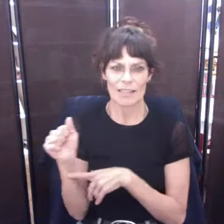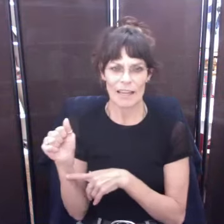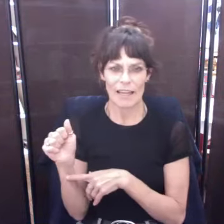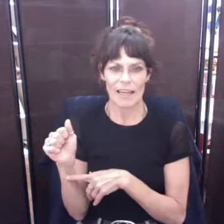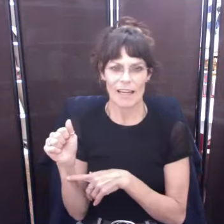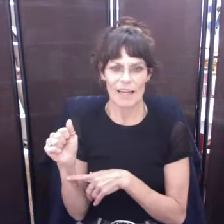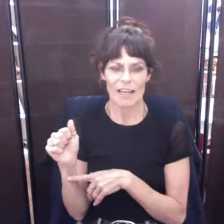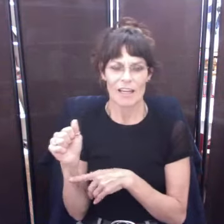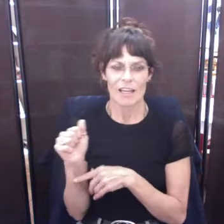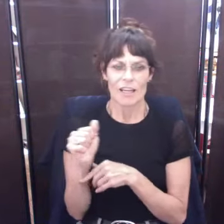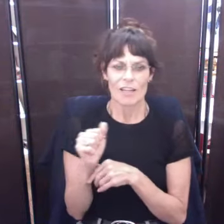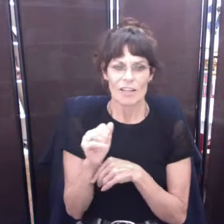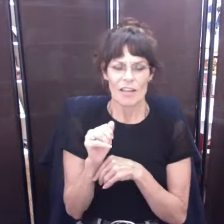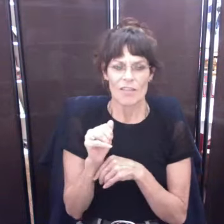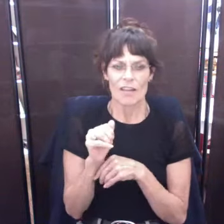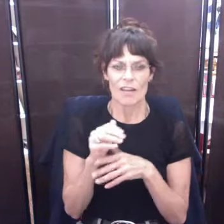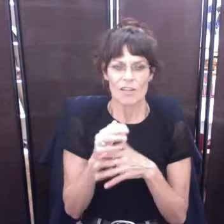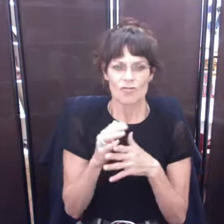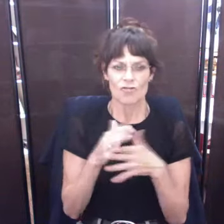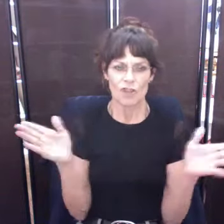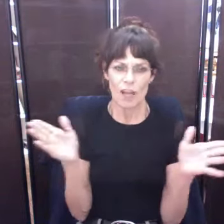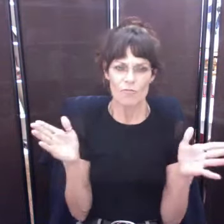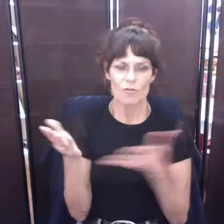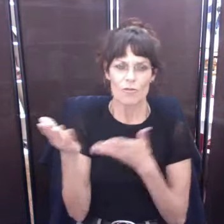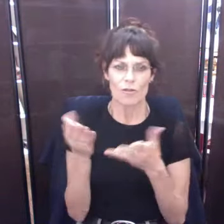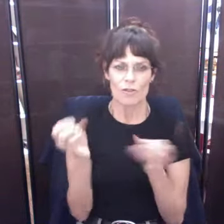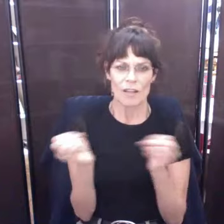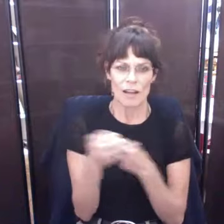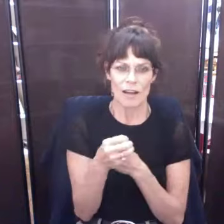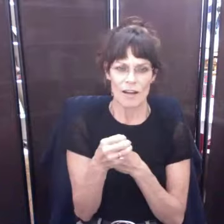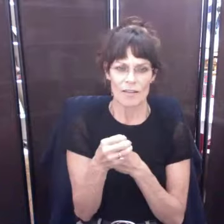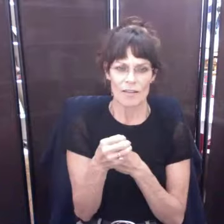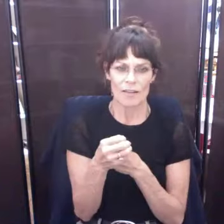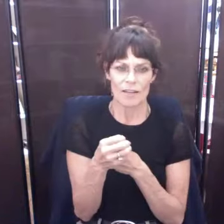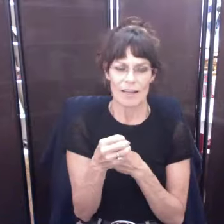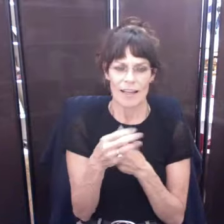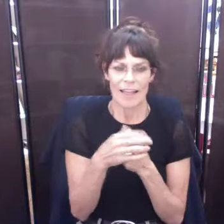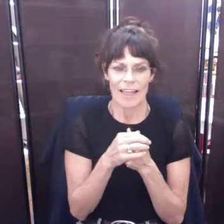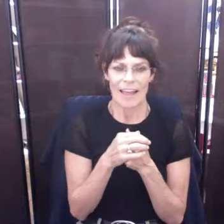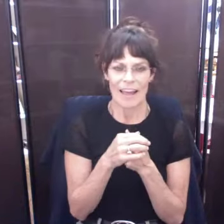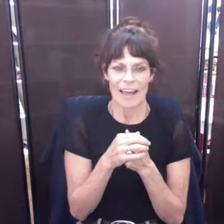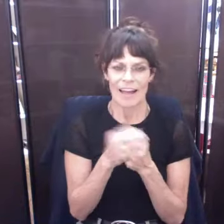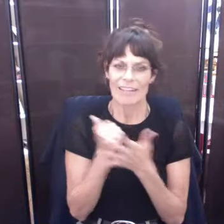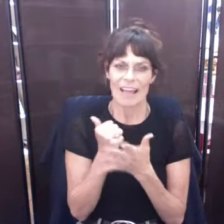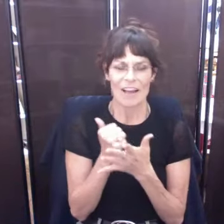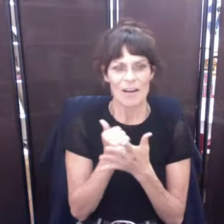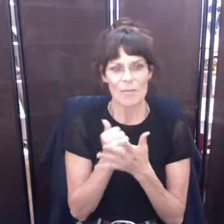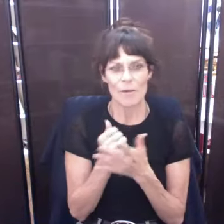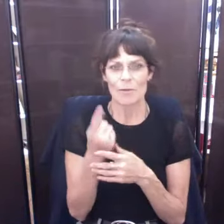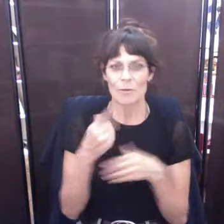general service office for Alcoholics. I got to do a few of them actually. Got to help out. I was one of the youngest women. F